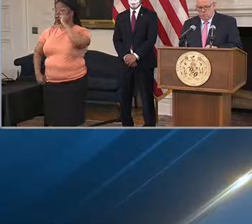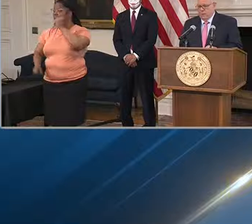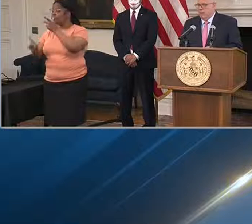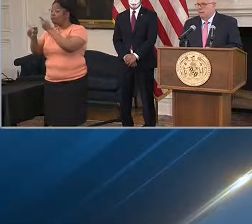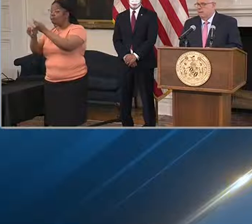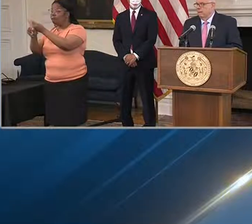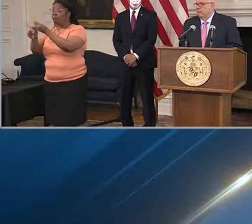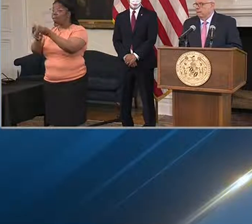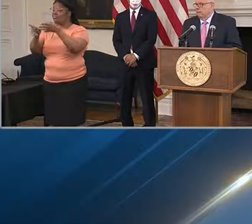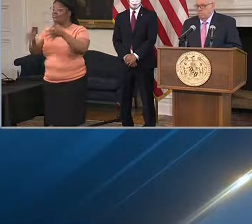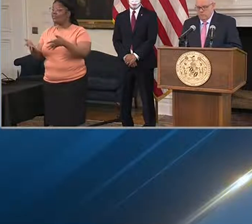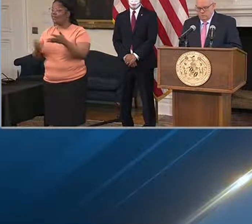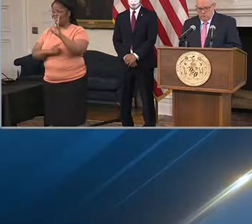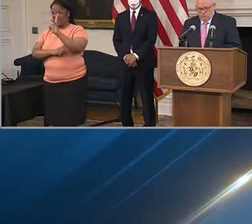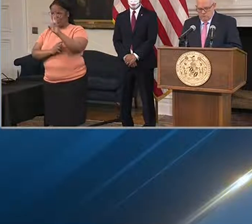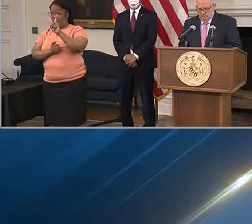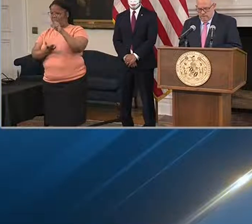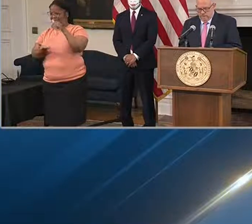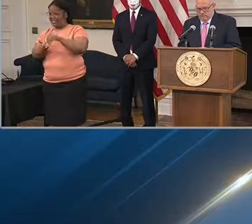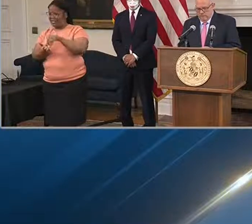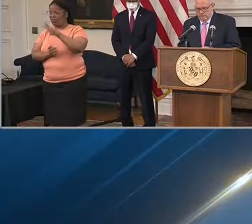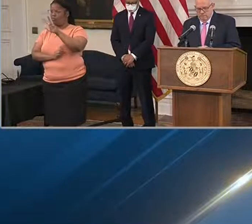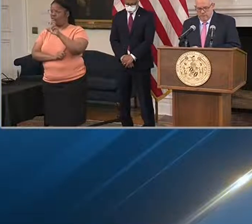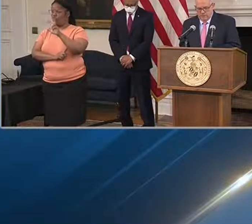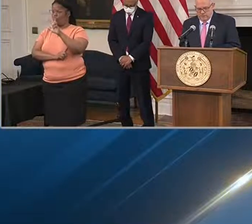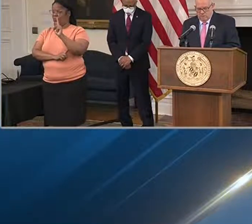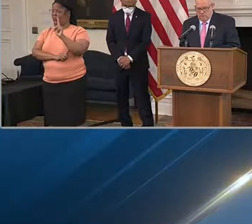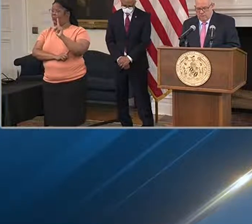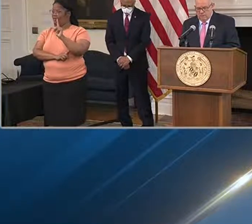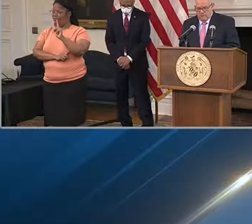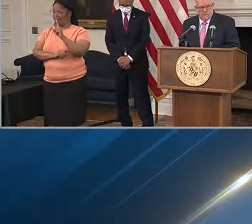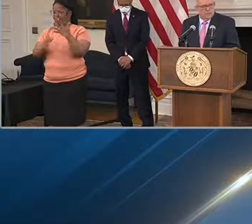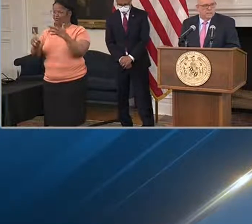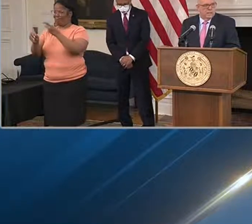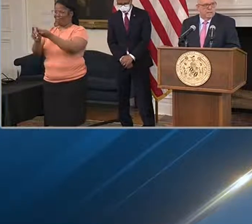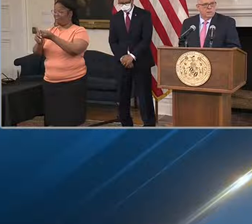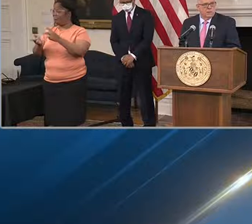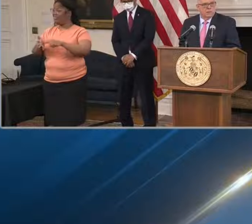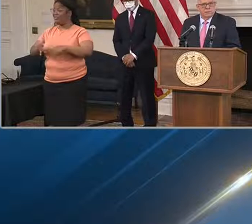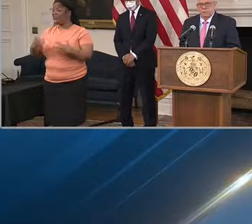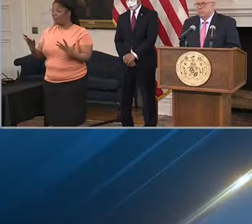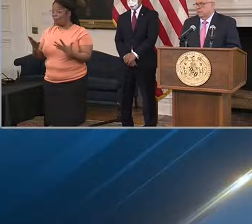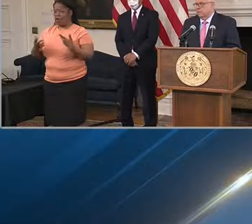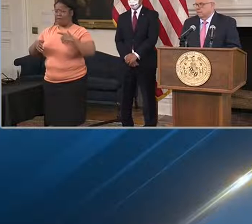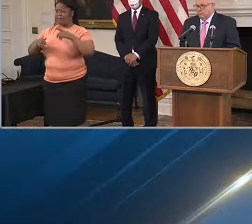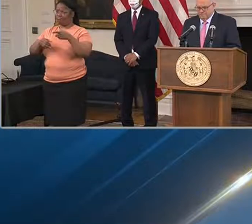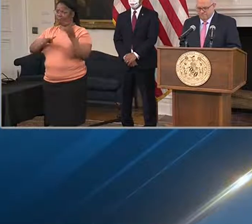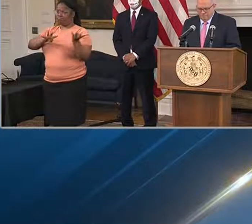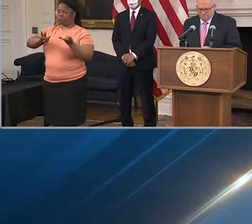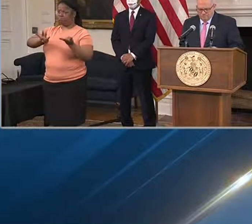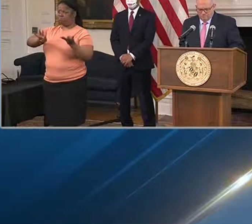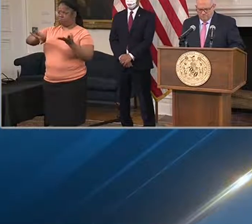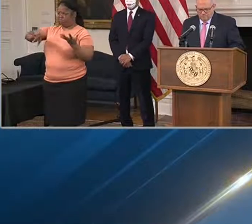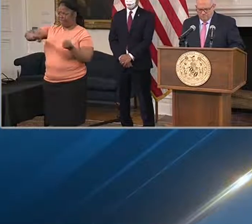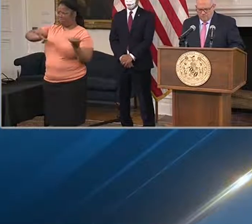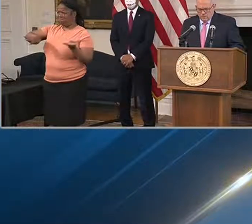61,331 shots per day, which means we're vaccinating at a faster rate than the nation and 36 other